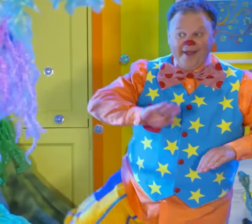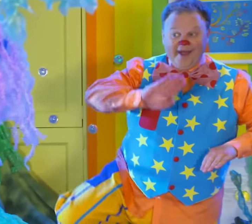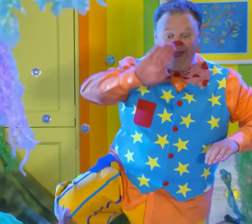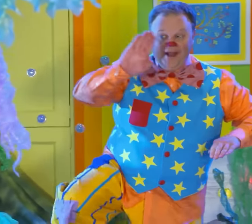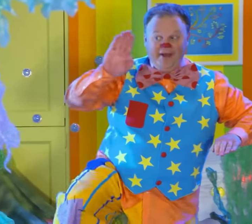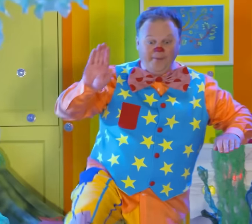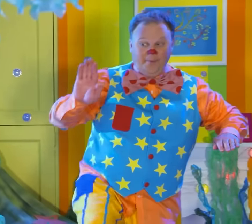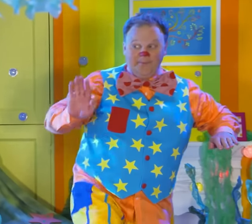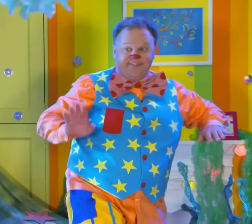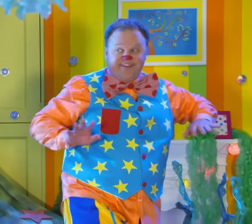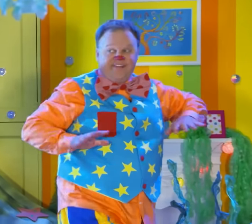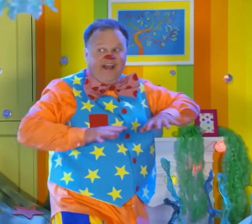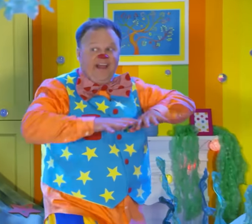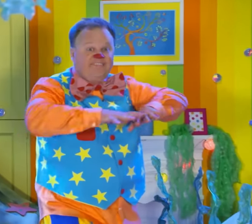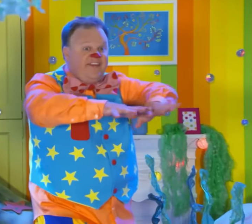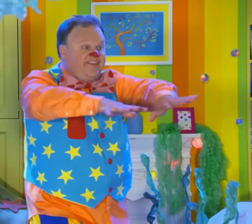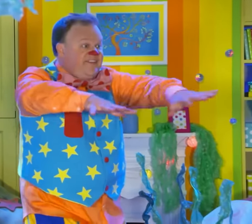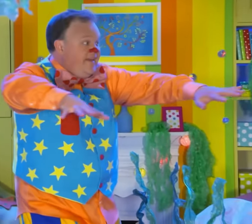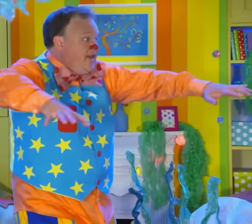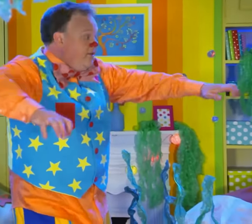Oh, hello, Mr. Jellyfish.